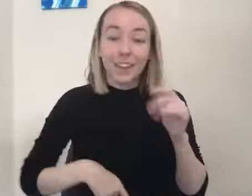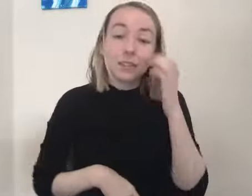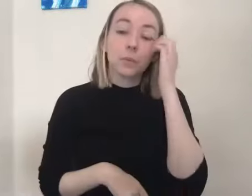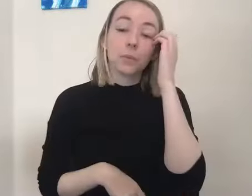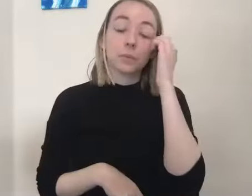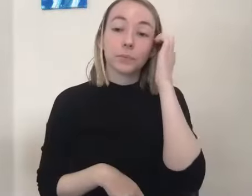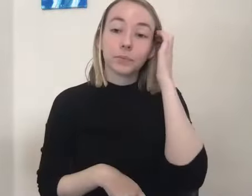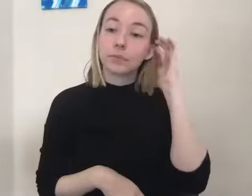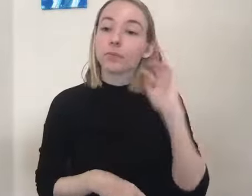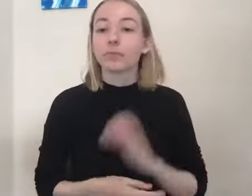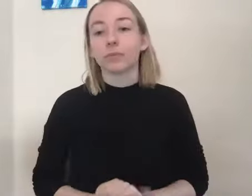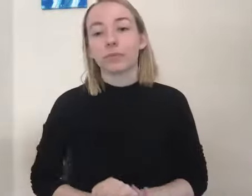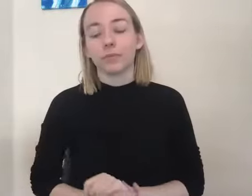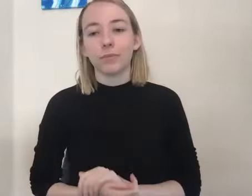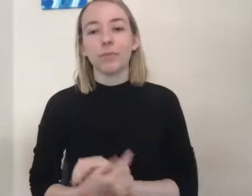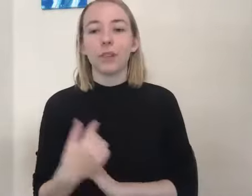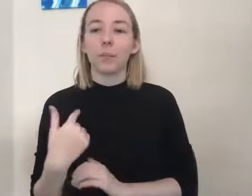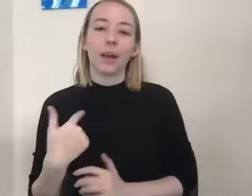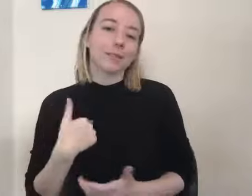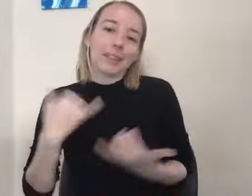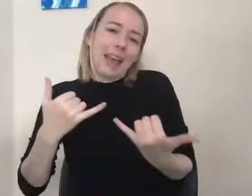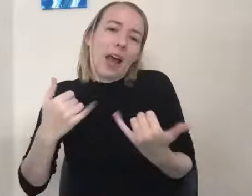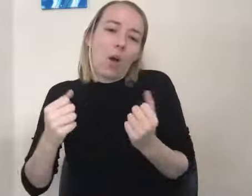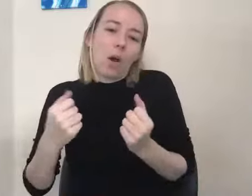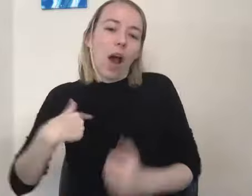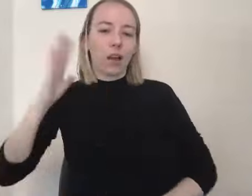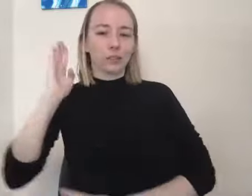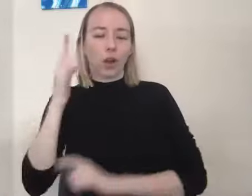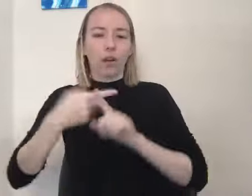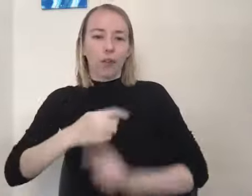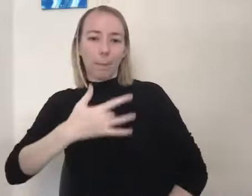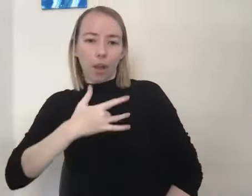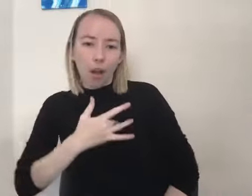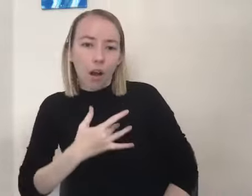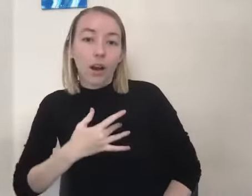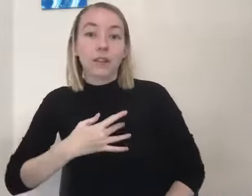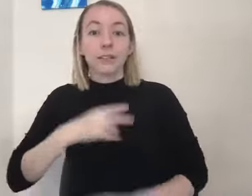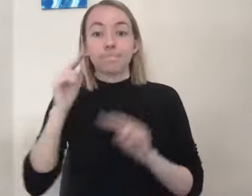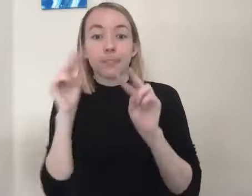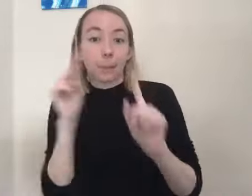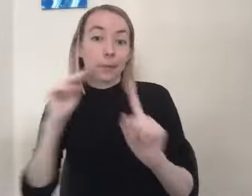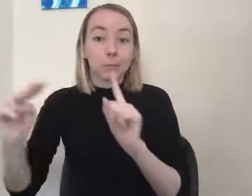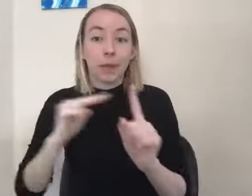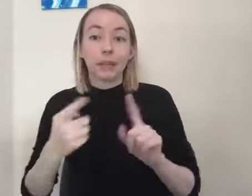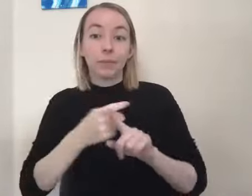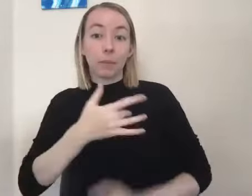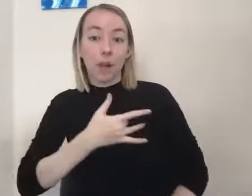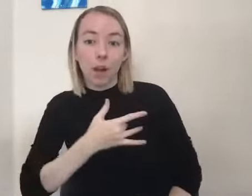no. And I should have said what my pal said, just talk, just go read the 12 steps and seem finished. But anyway, do you